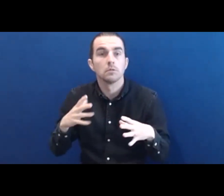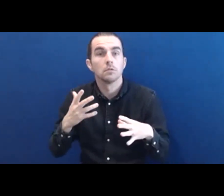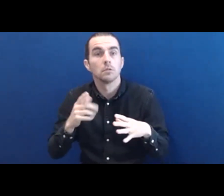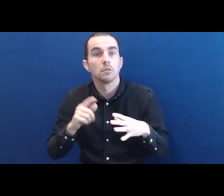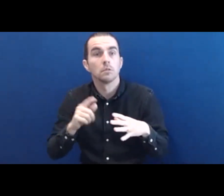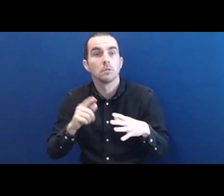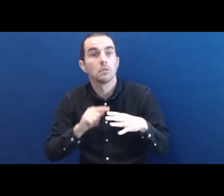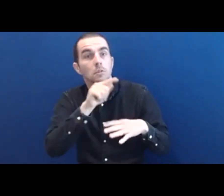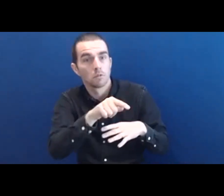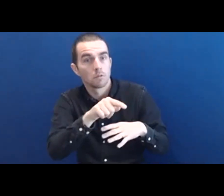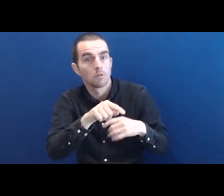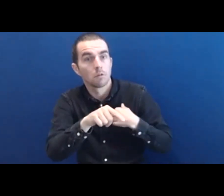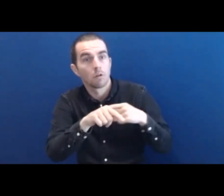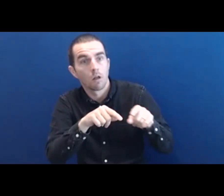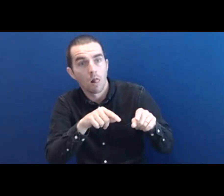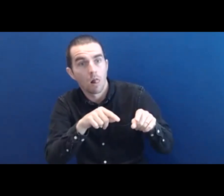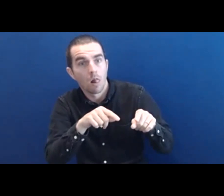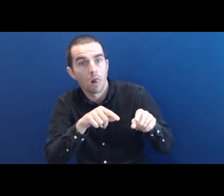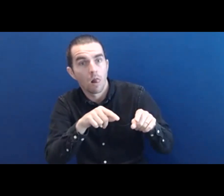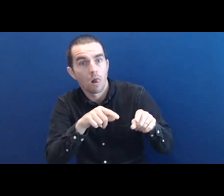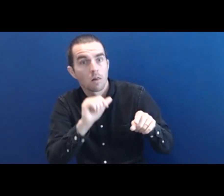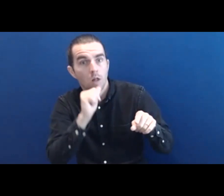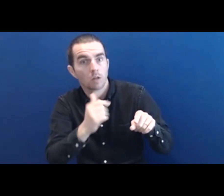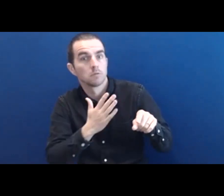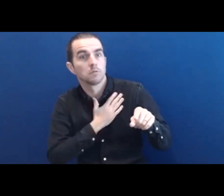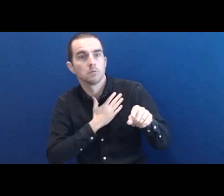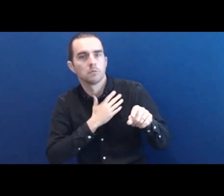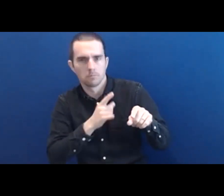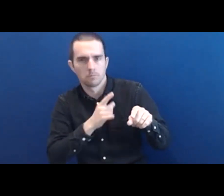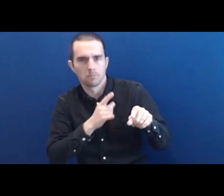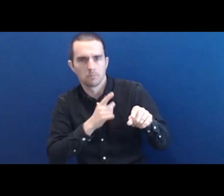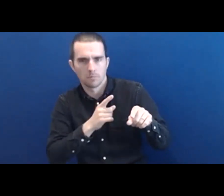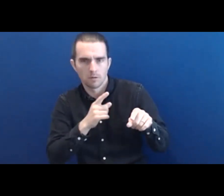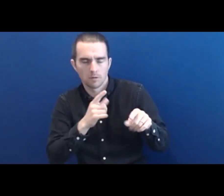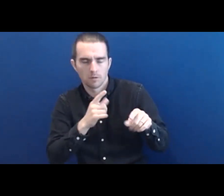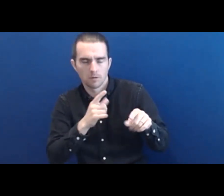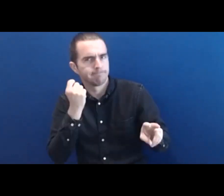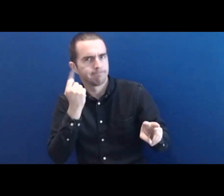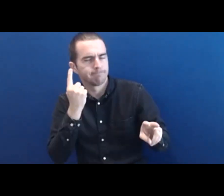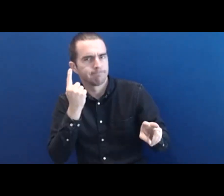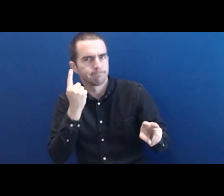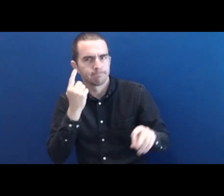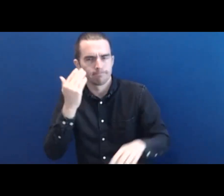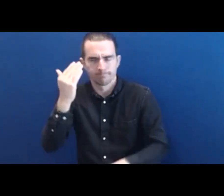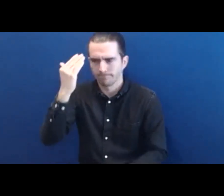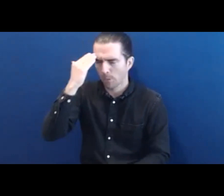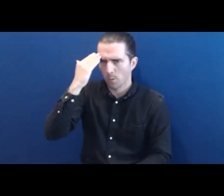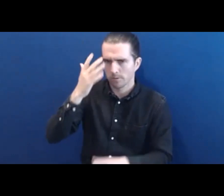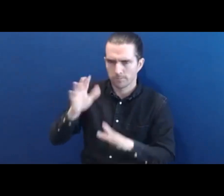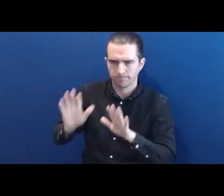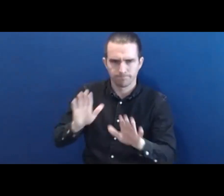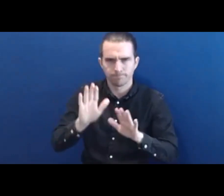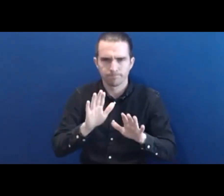appropriately will then be able to equip us with the right tools to then